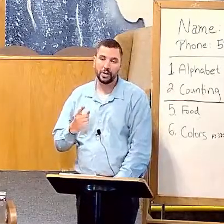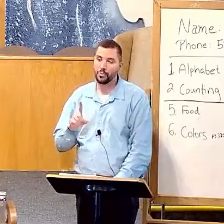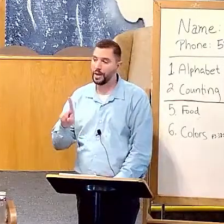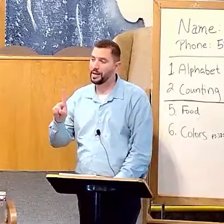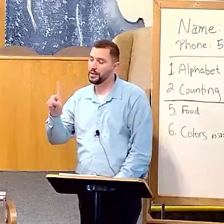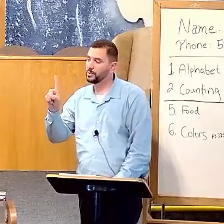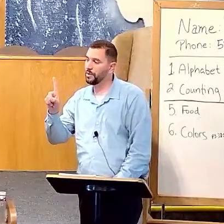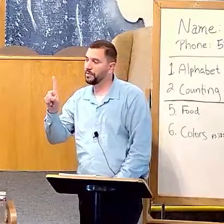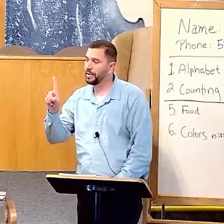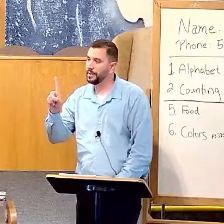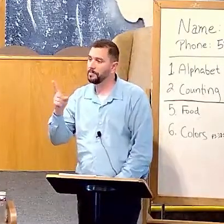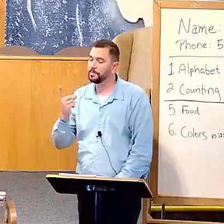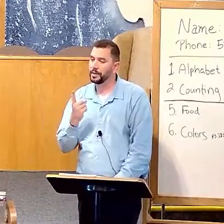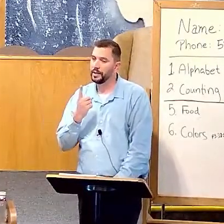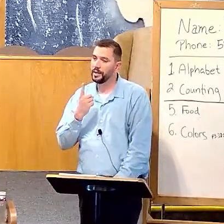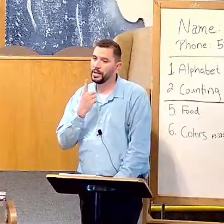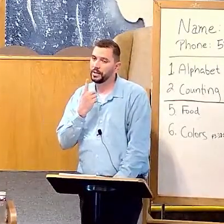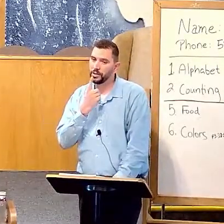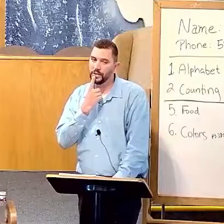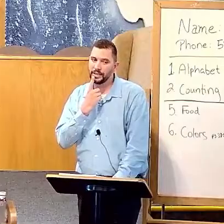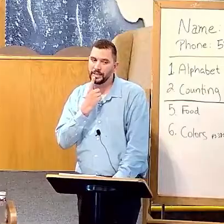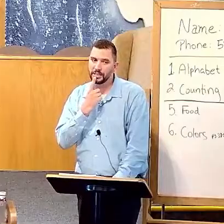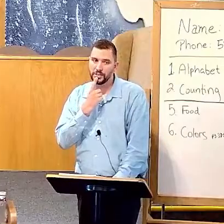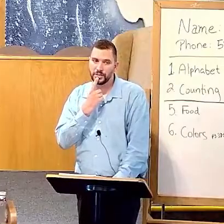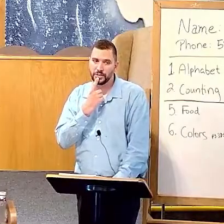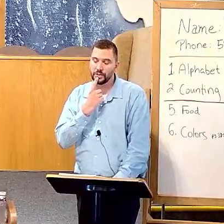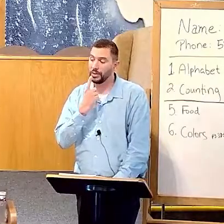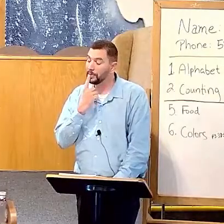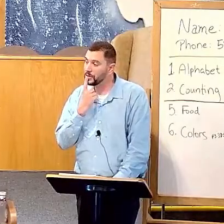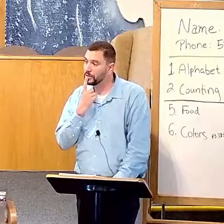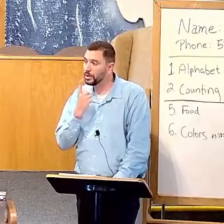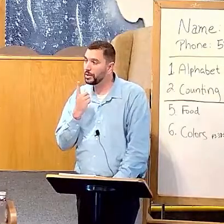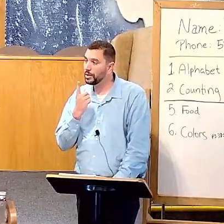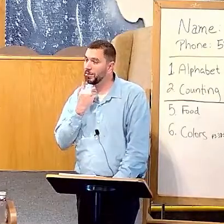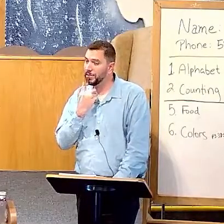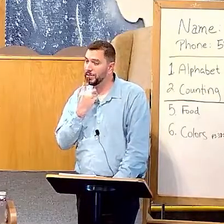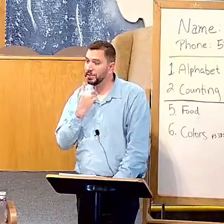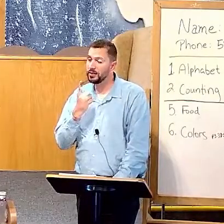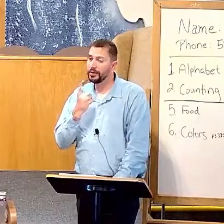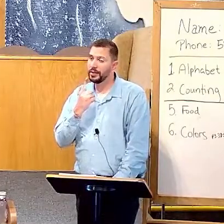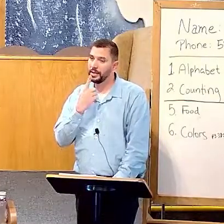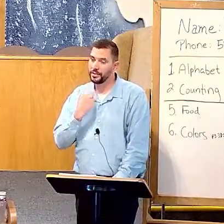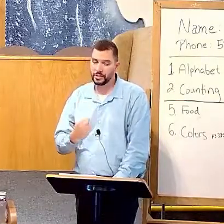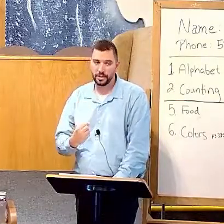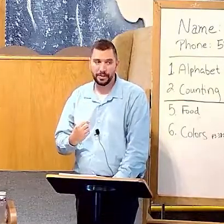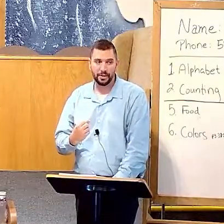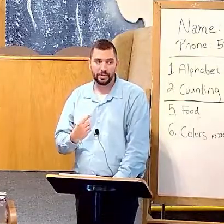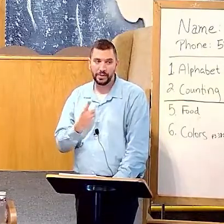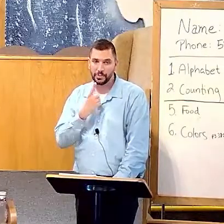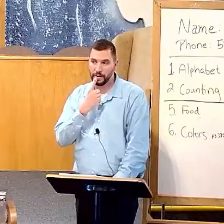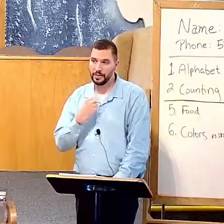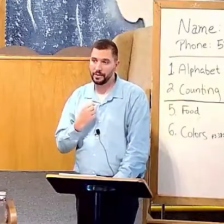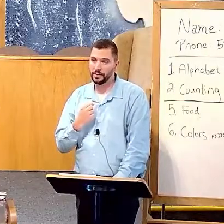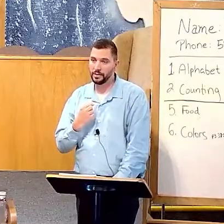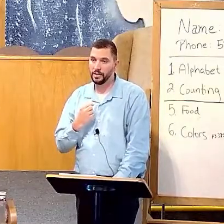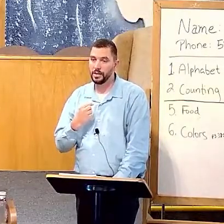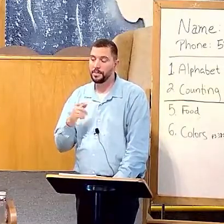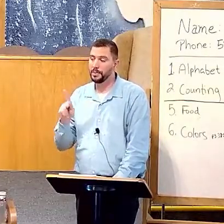red is one finger, and you're going to go like this because your lips are red, and you just come down. That's red. Pink with